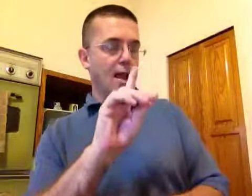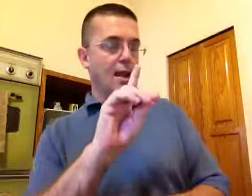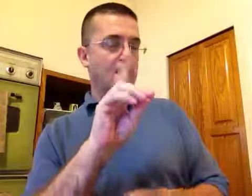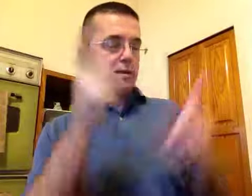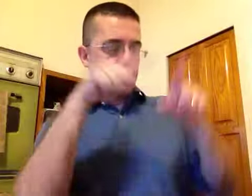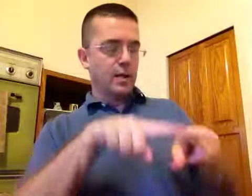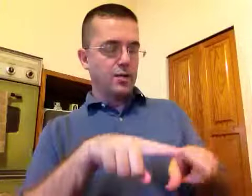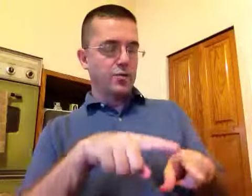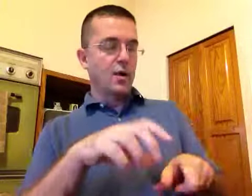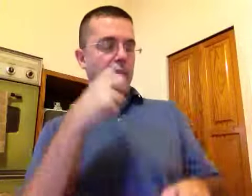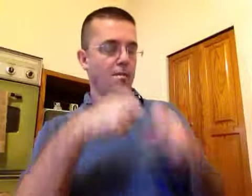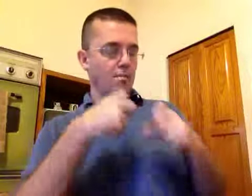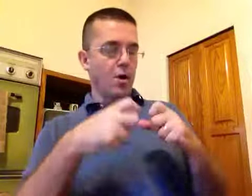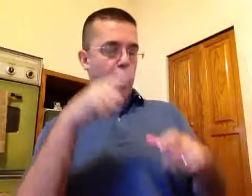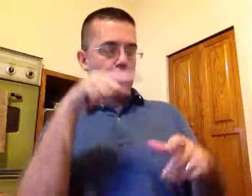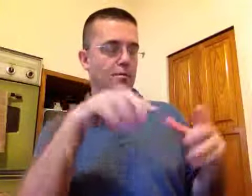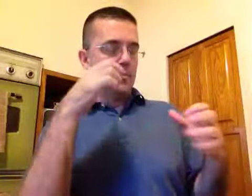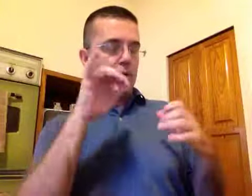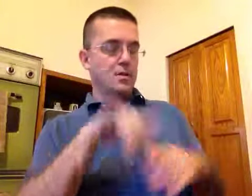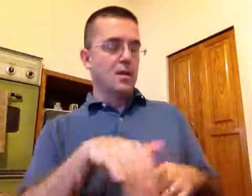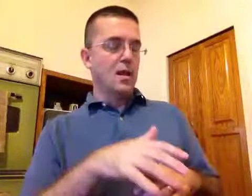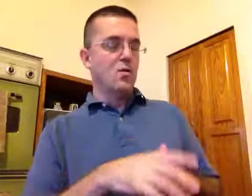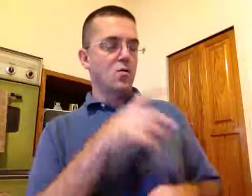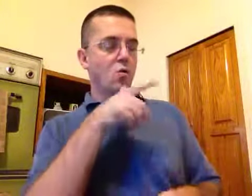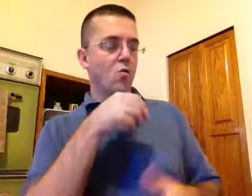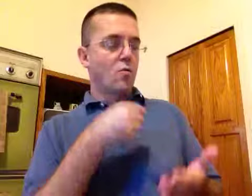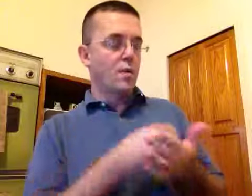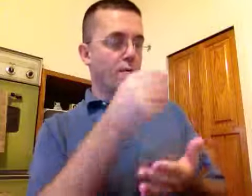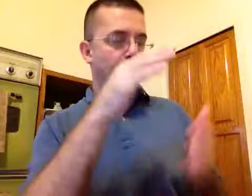The big problem with a land contract, who would be buying the house?